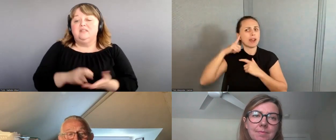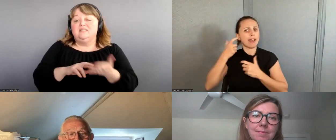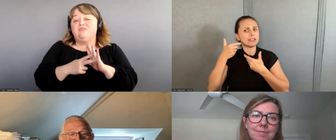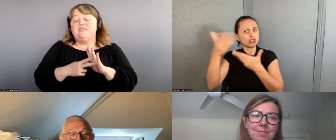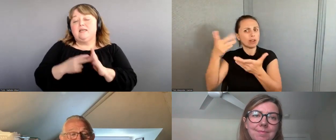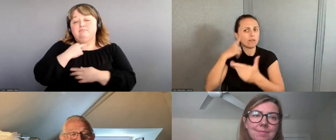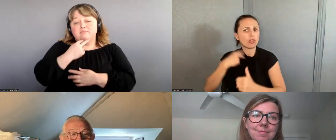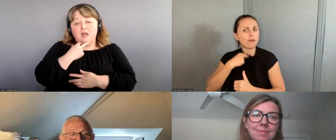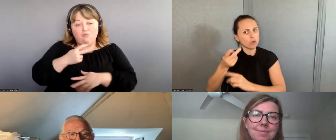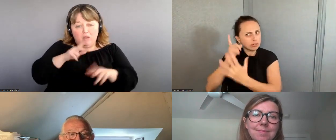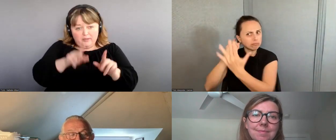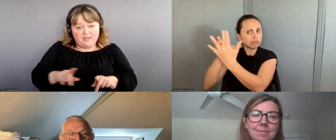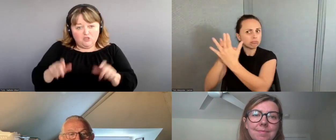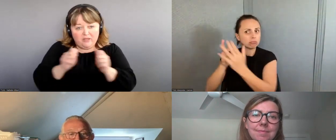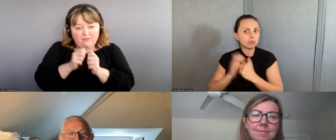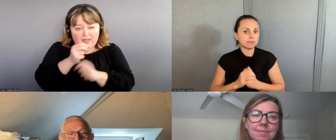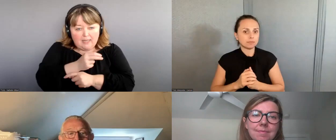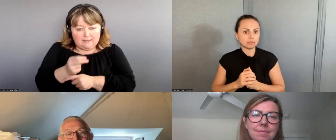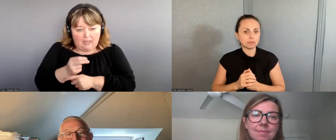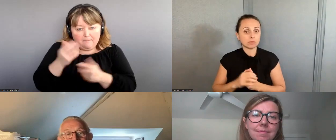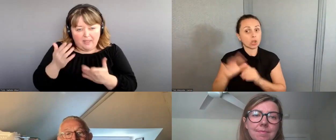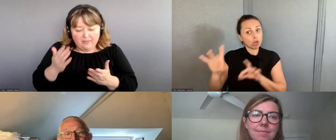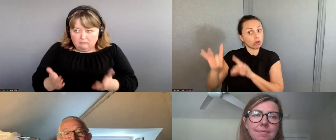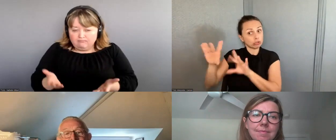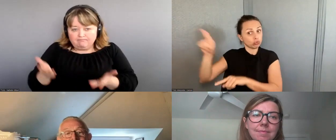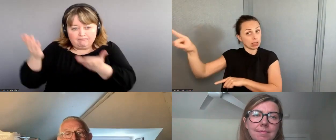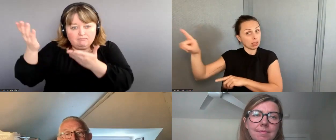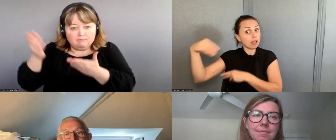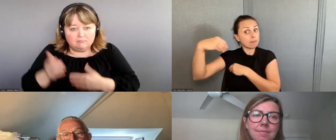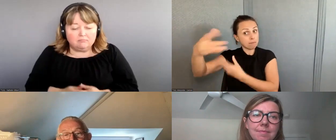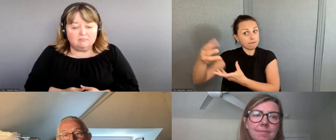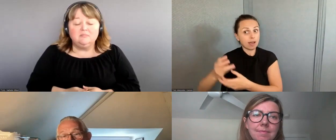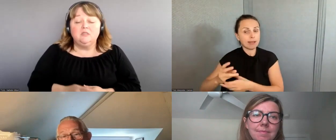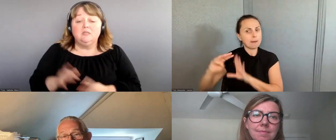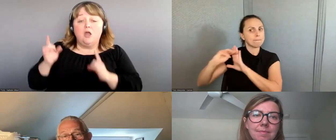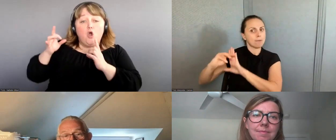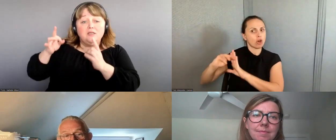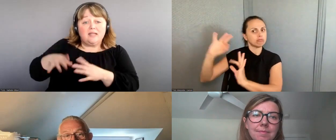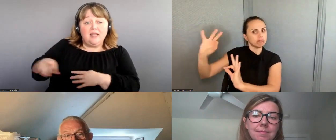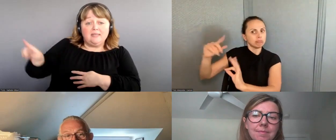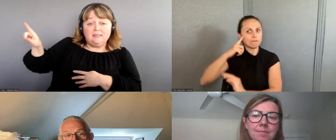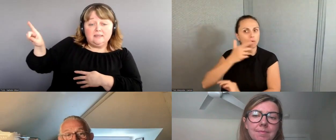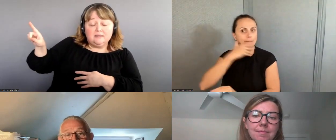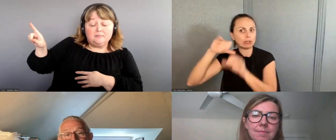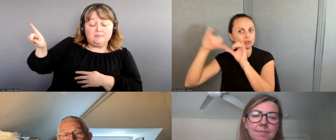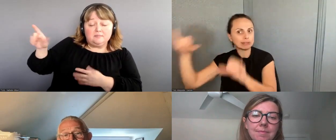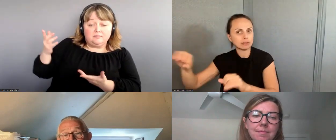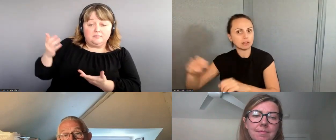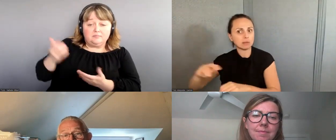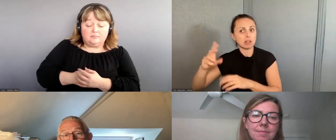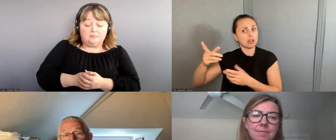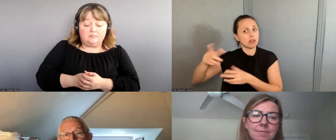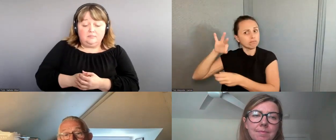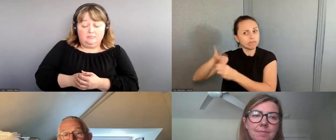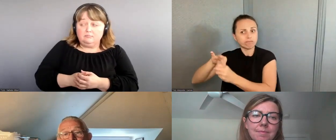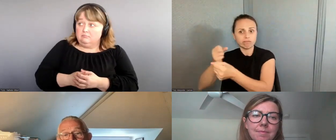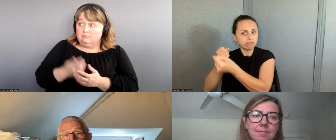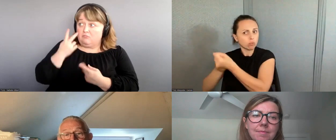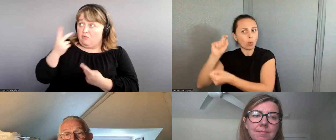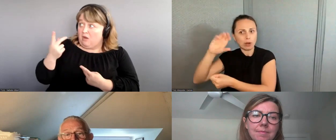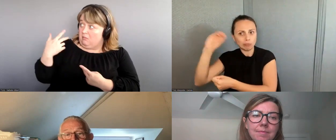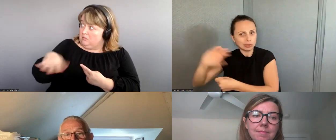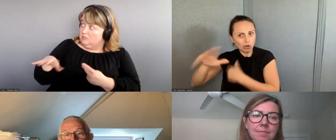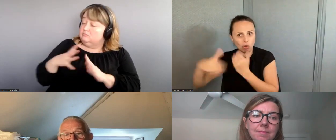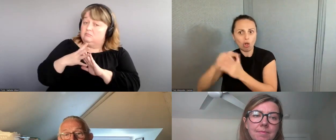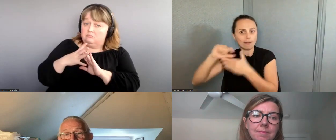their voices to be heard. Australia has provided the model for a better system. It was unanimously supported across all